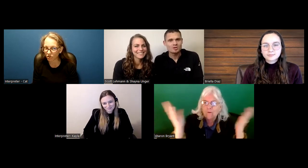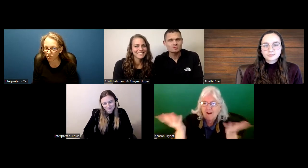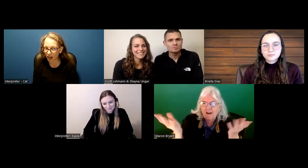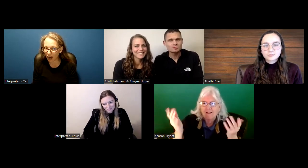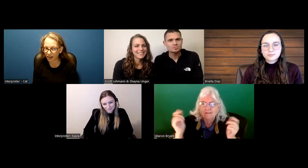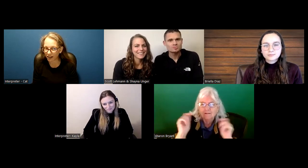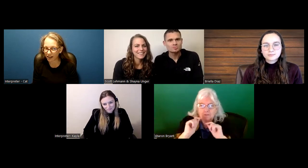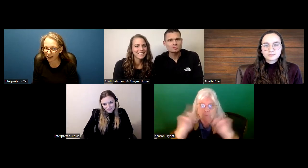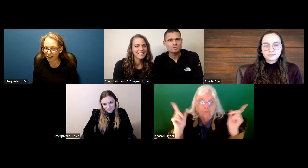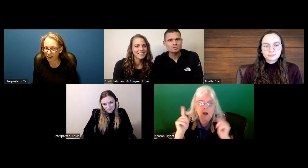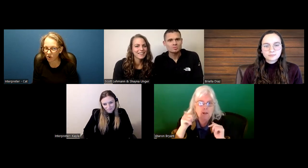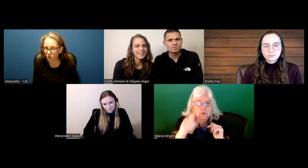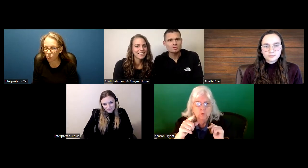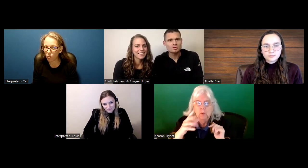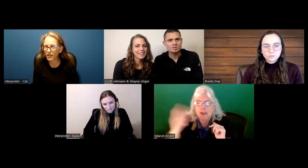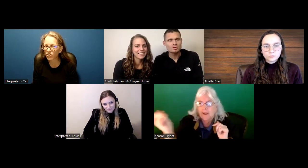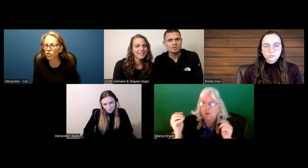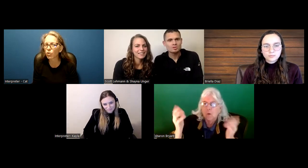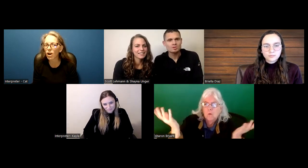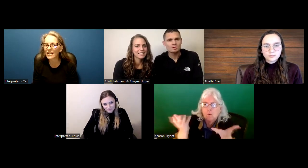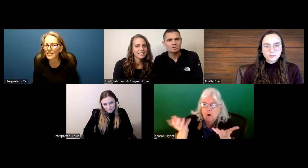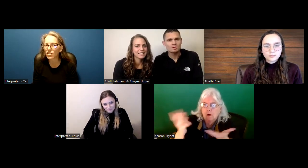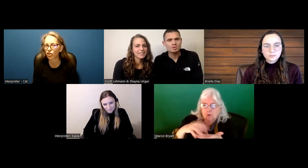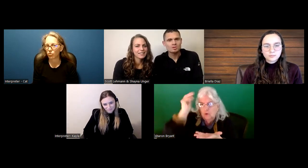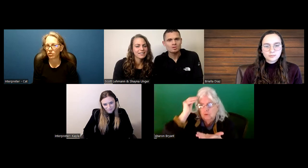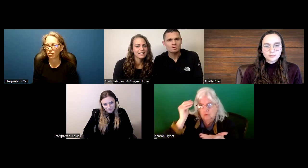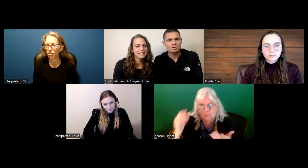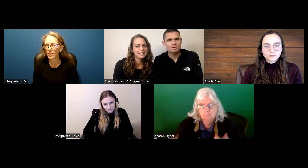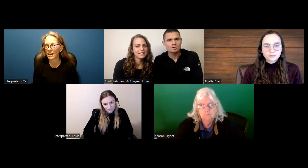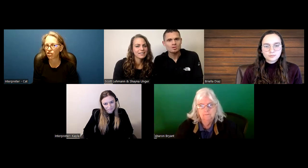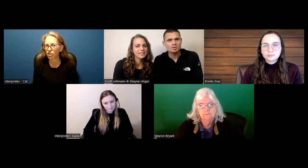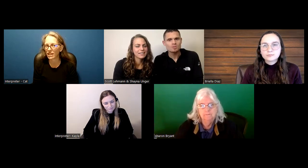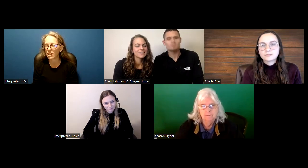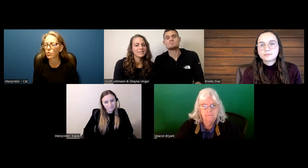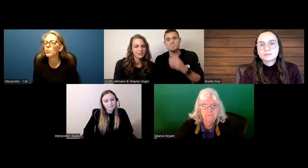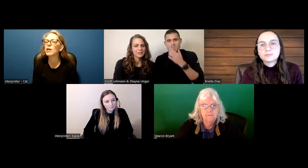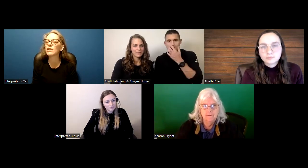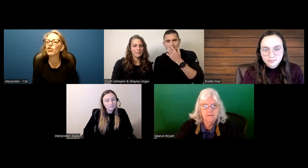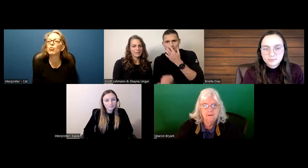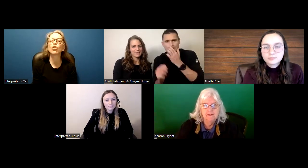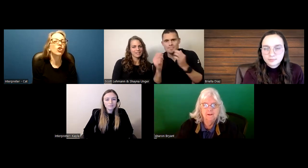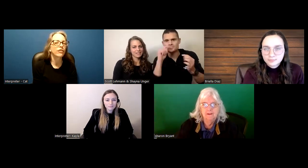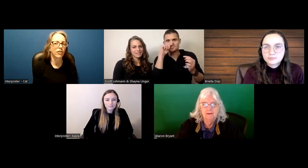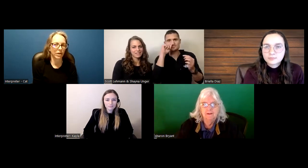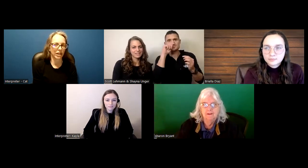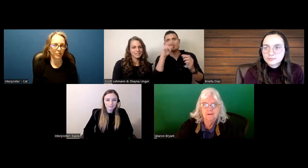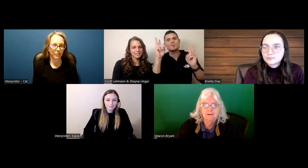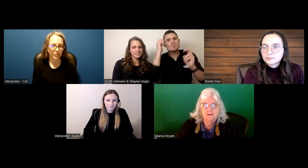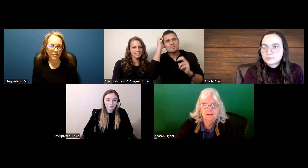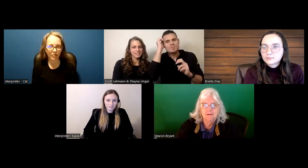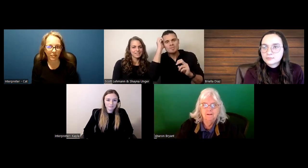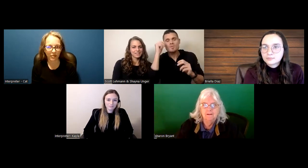West Coast, Scott, what surprised you during that journey? And what did you learn from